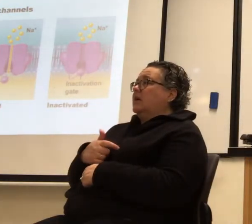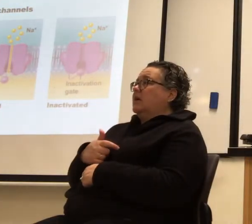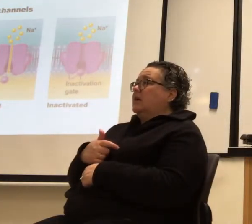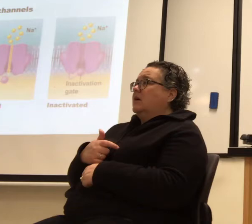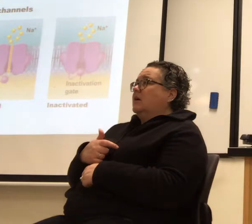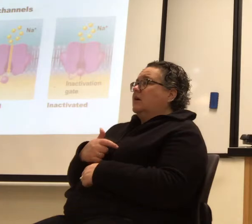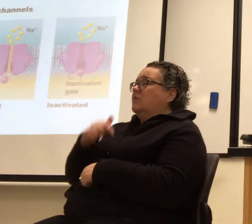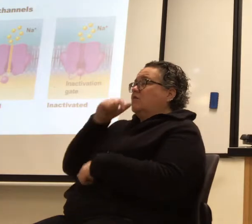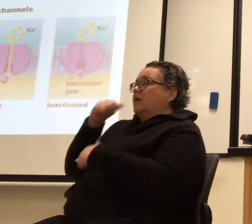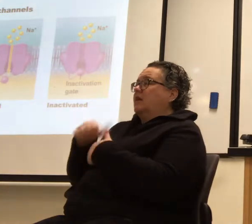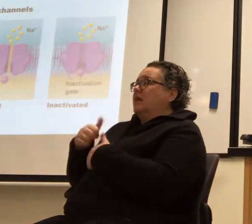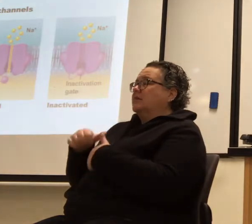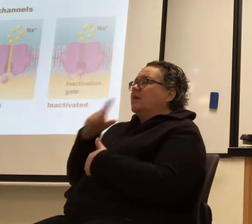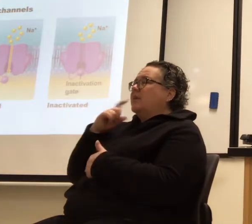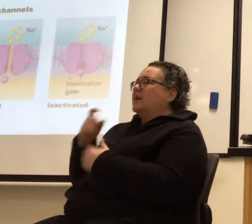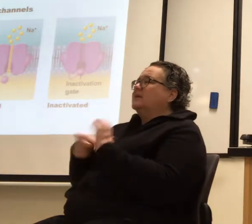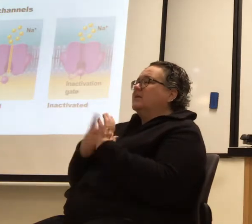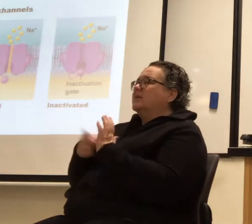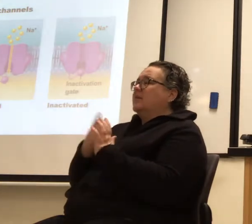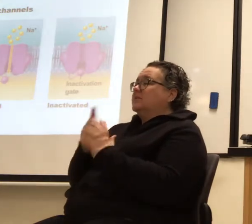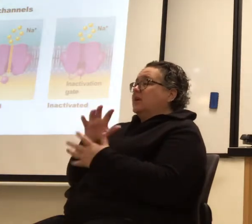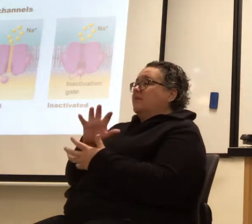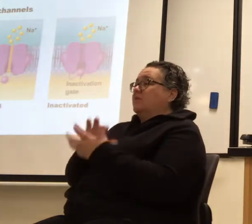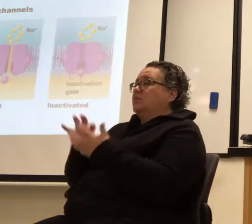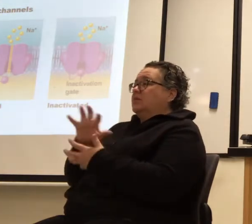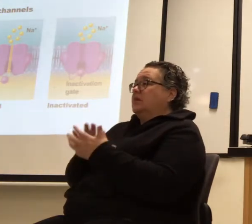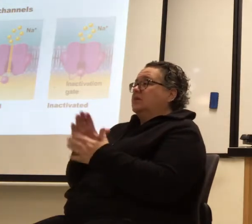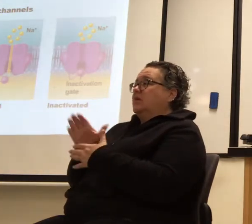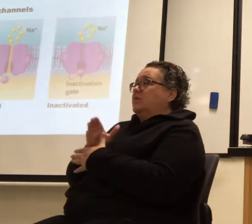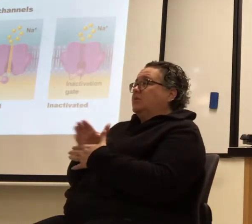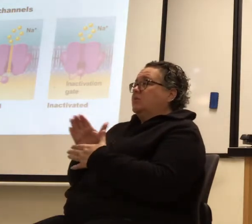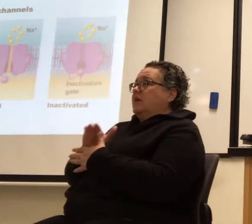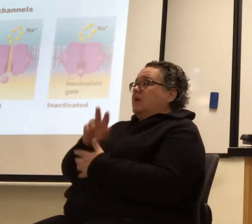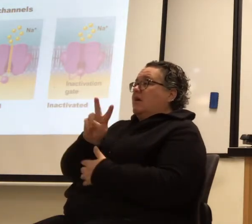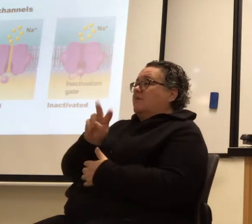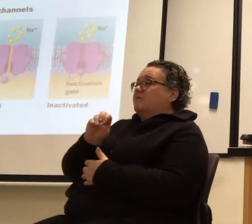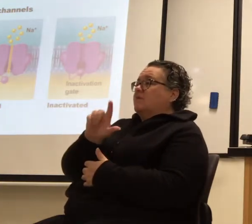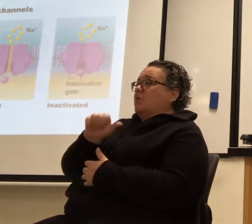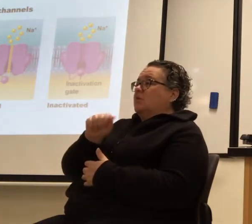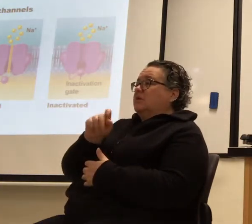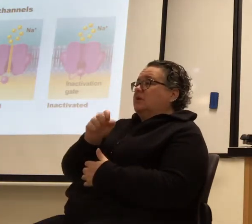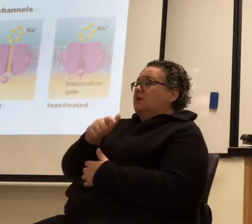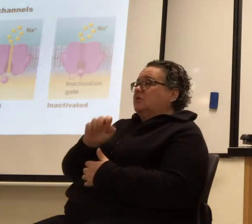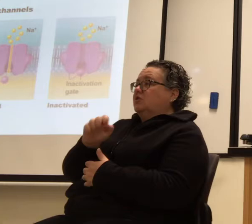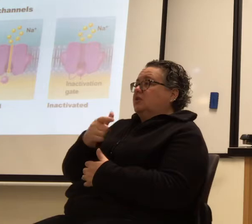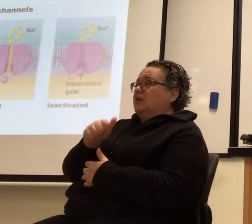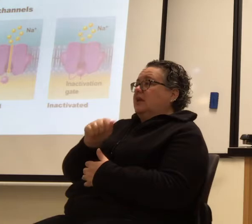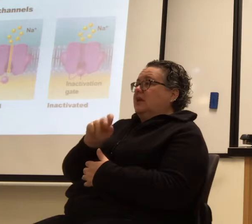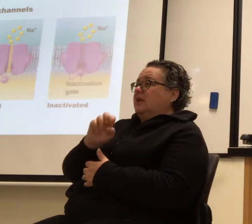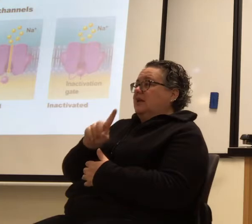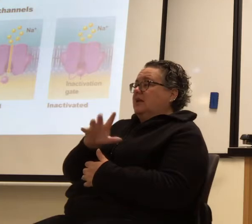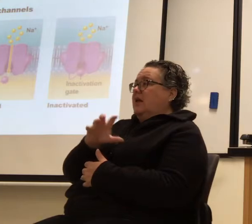sometimes it confuses between the voltage gated and the leak